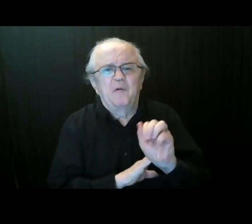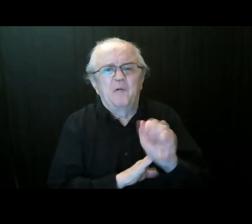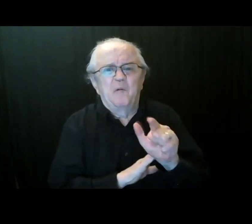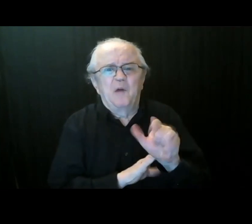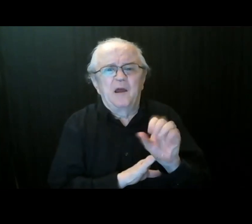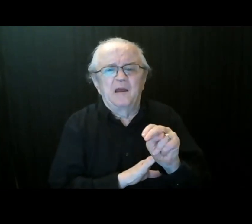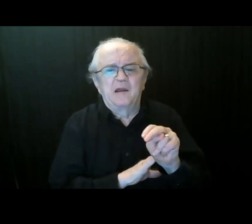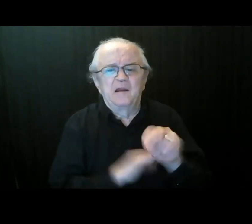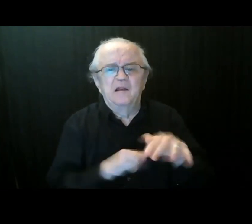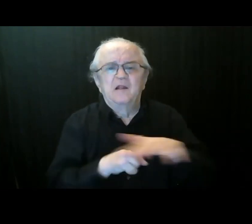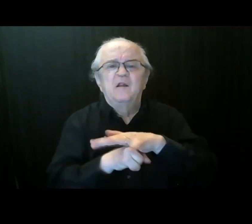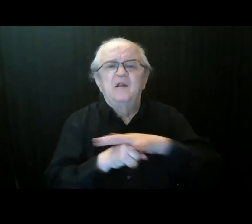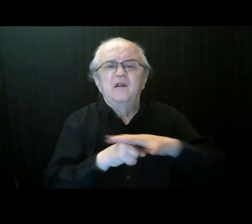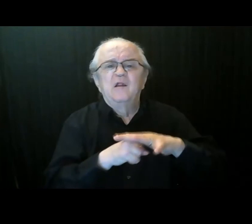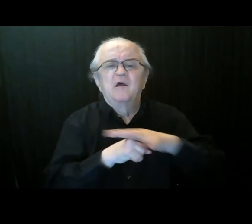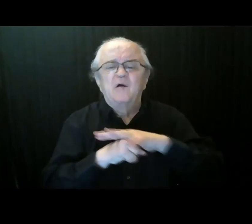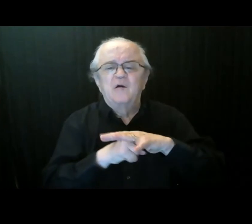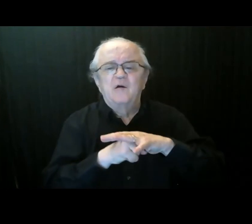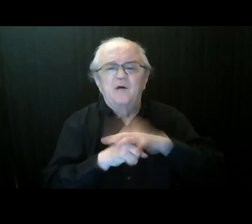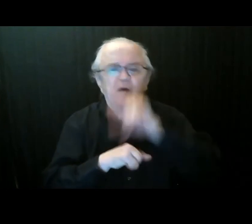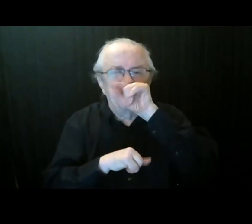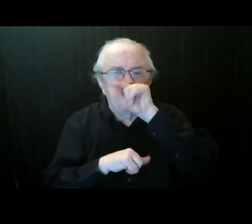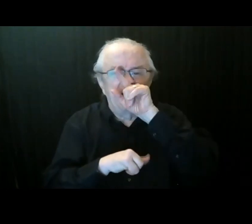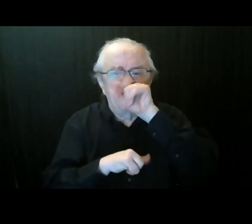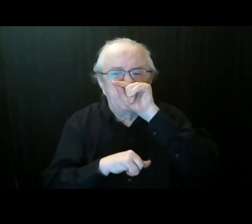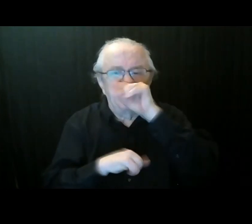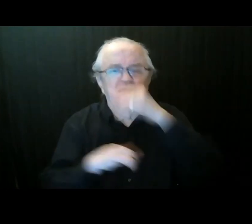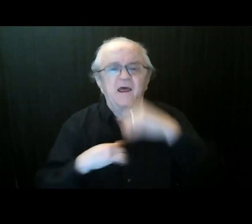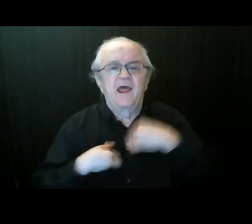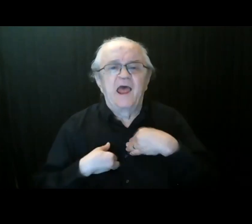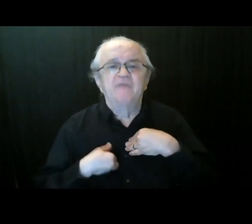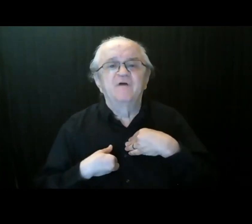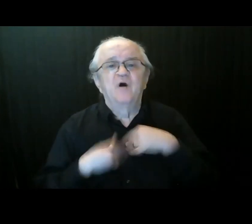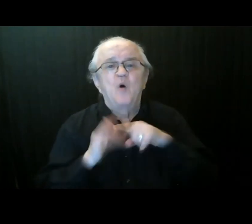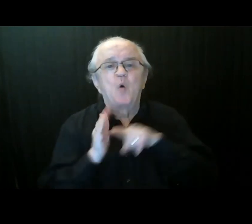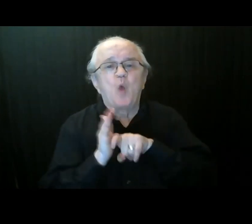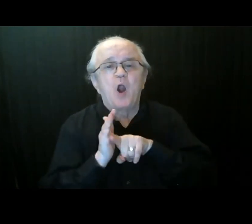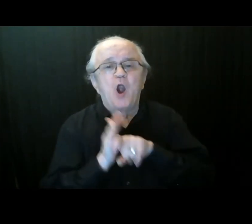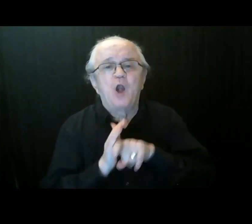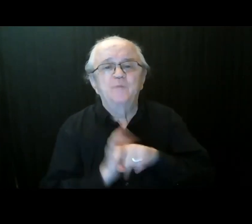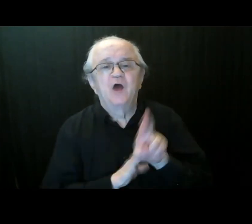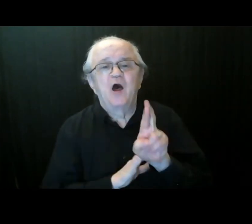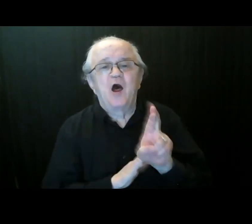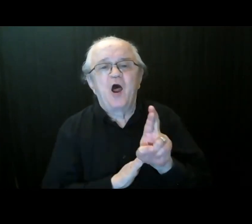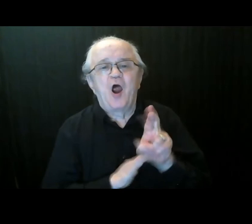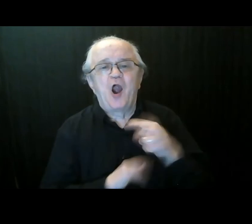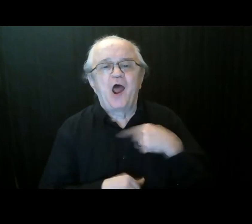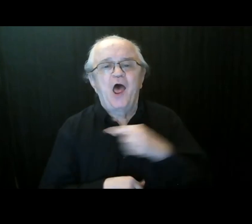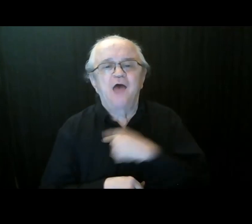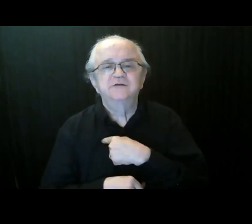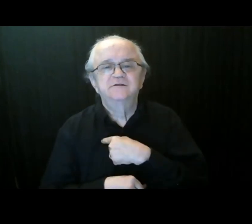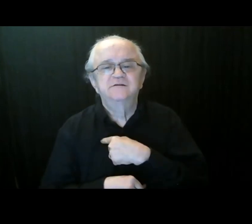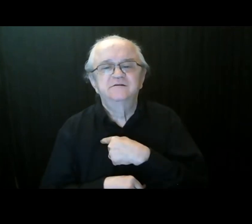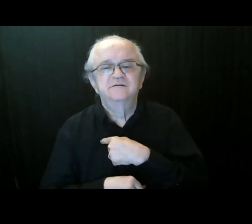A local robin has the Worms R Us franchise, and as he comes into the